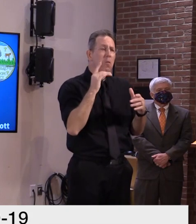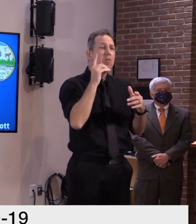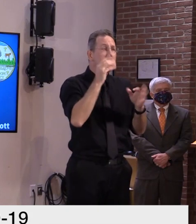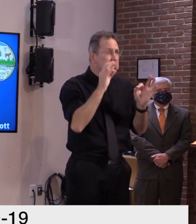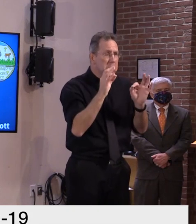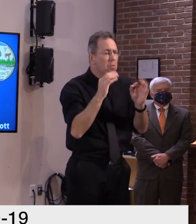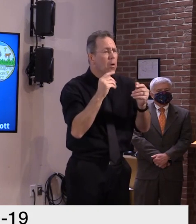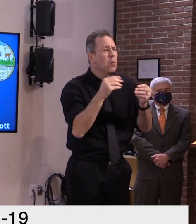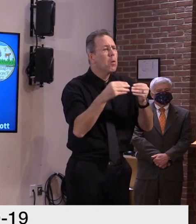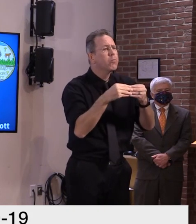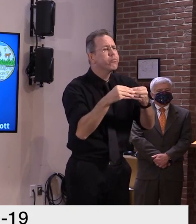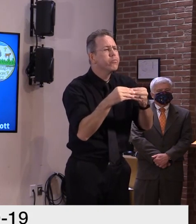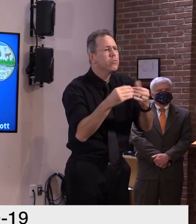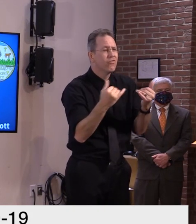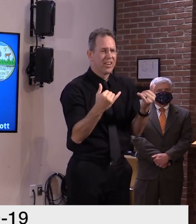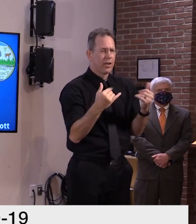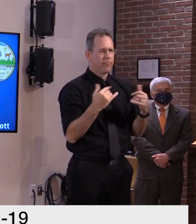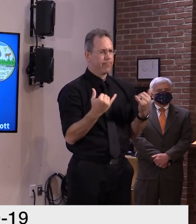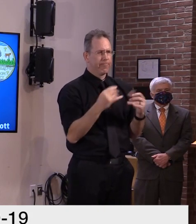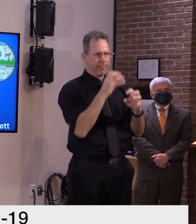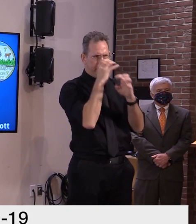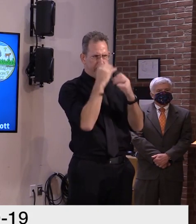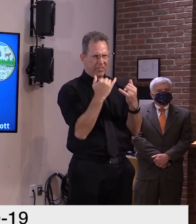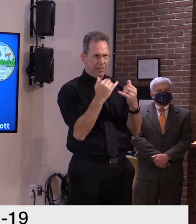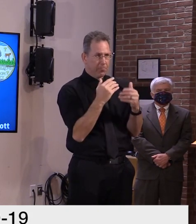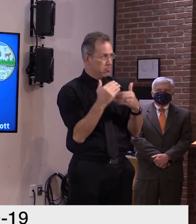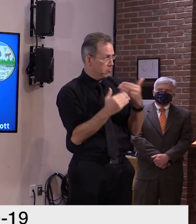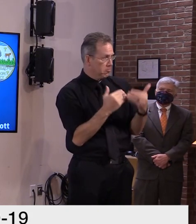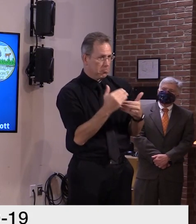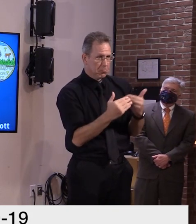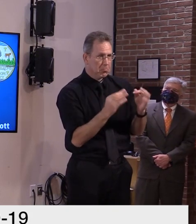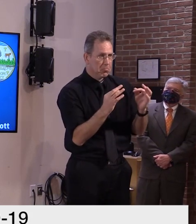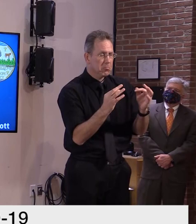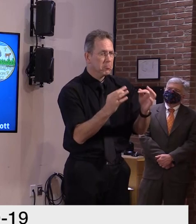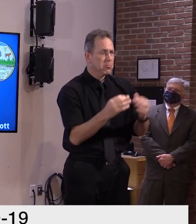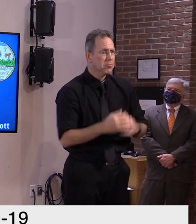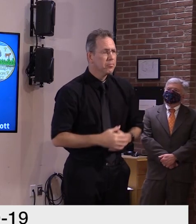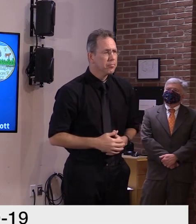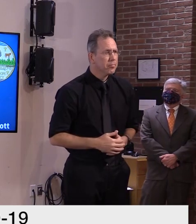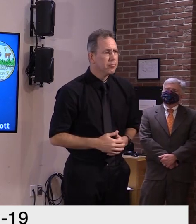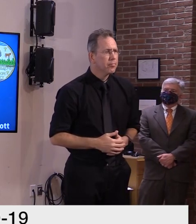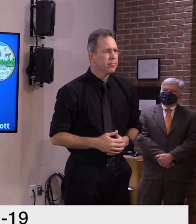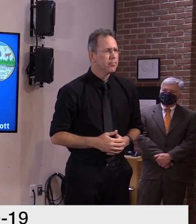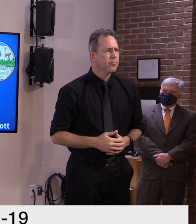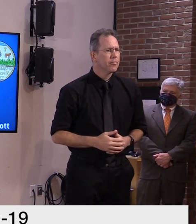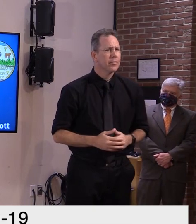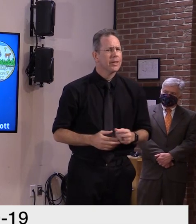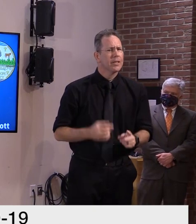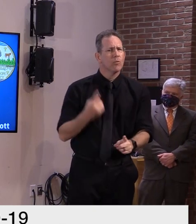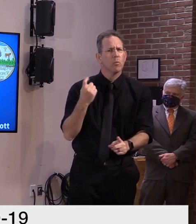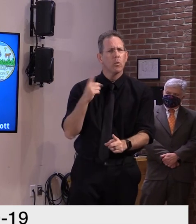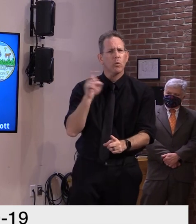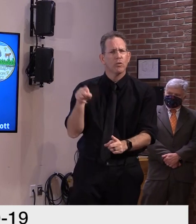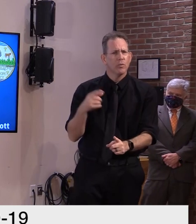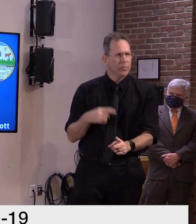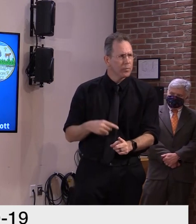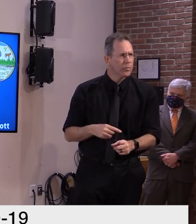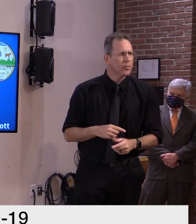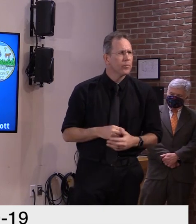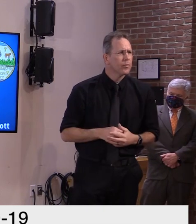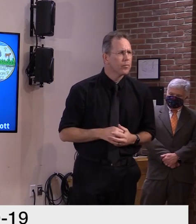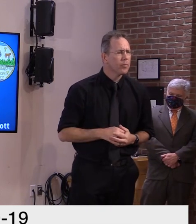Thank you. I also have a question about the winter sports guidance. I wonder whether the experience